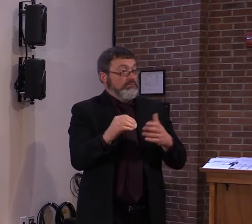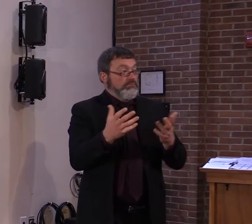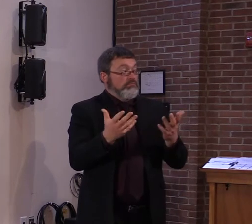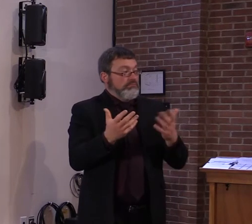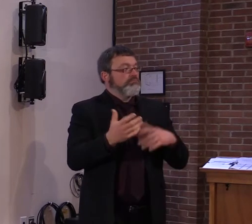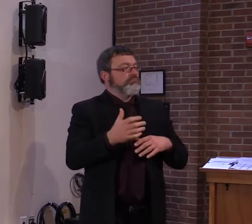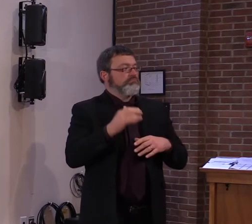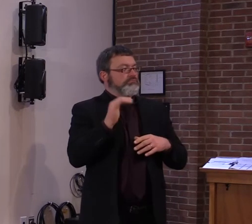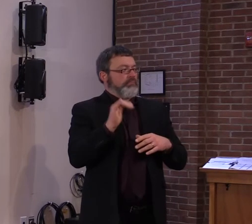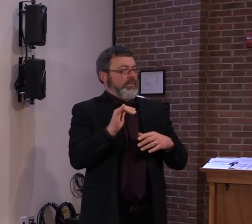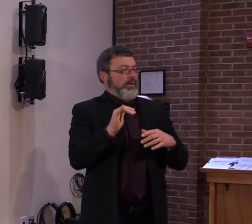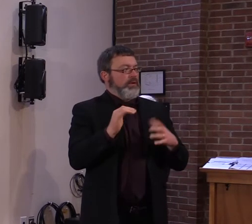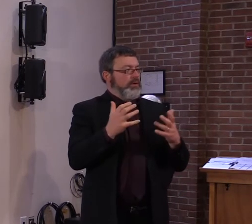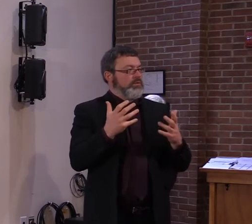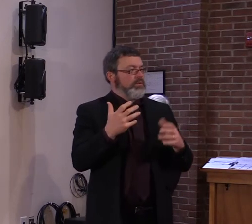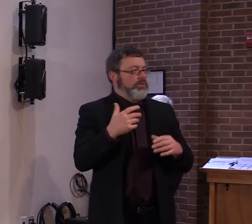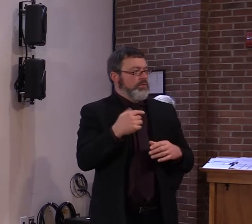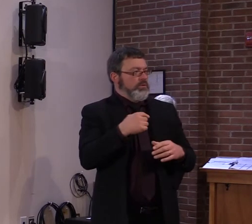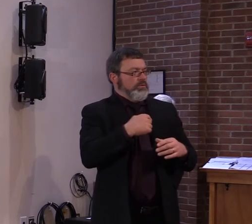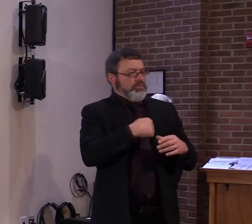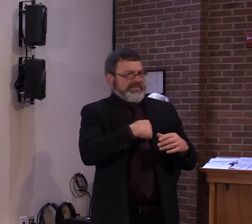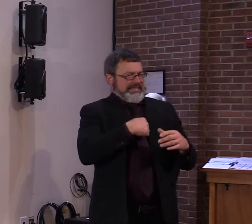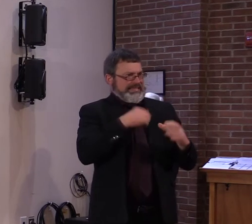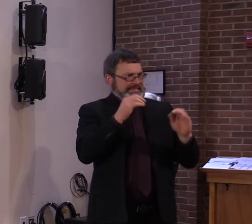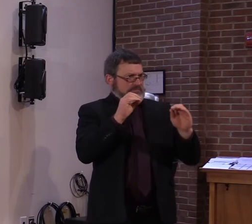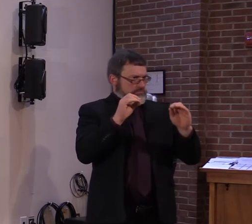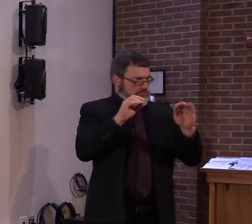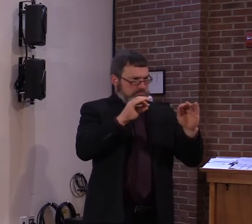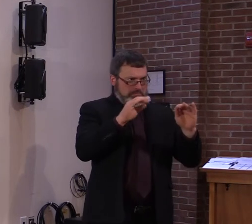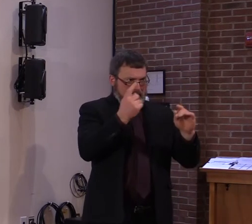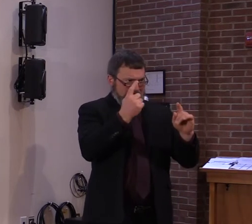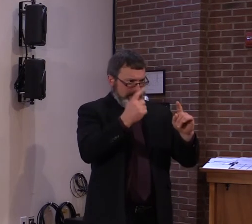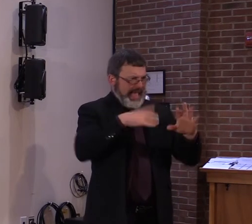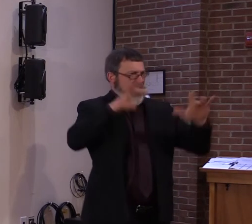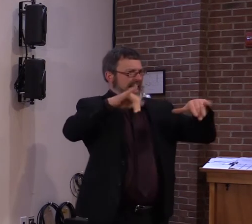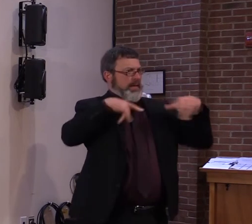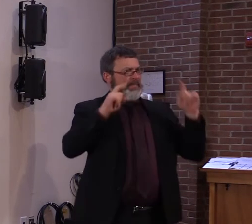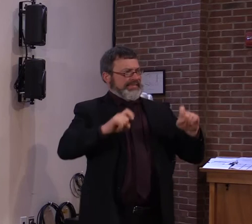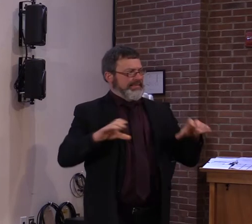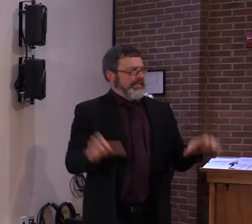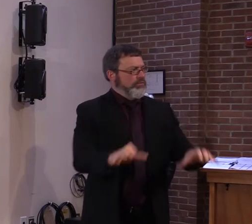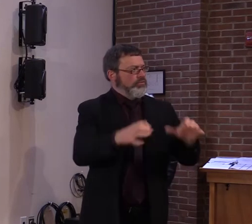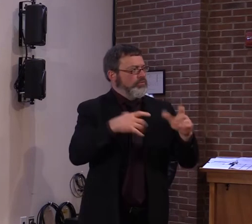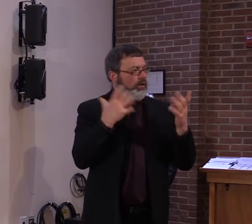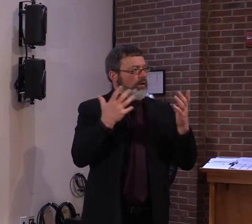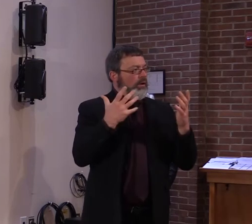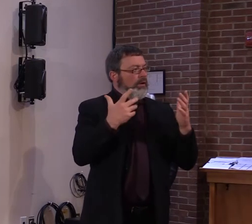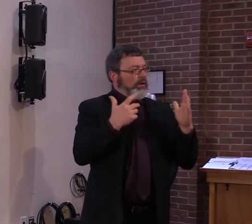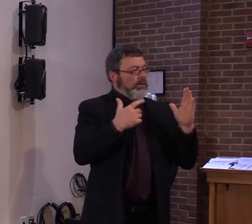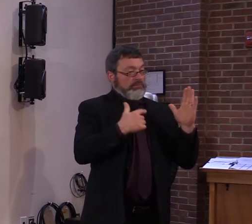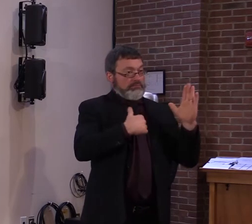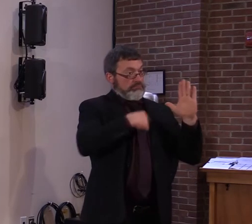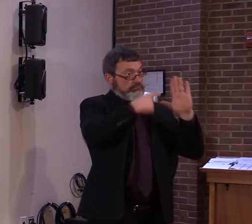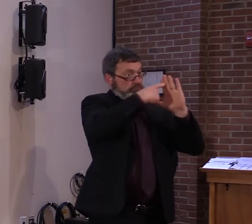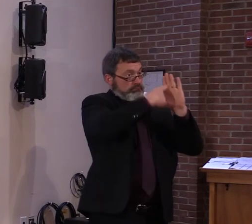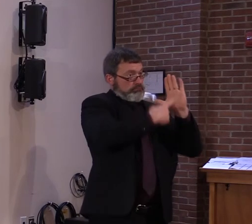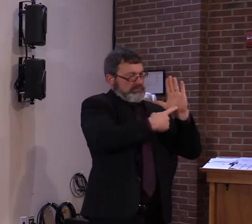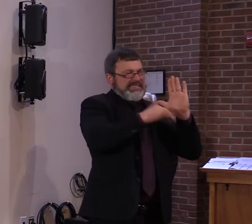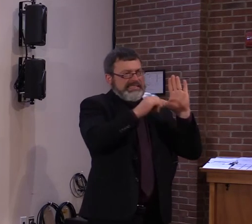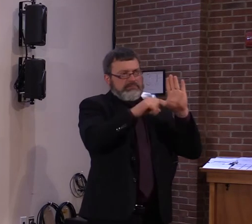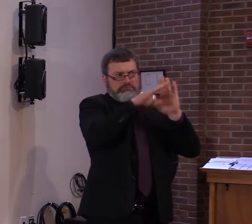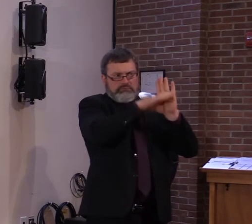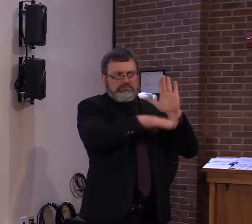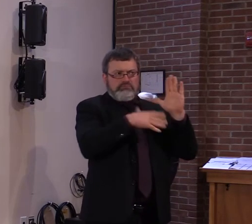need to do something. So hopefully what we've done will protect that metric from ever getting higher than